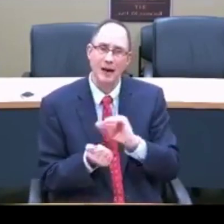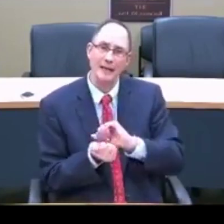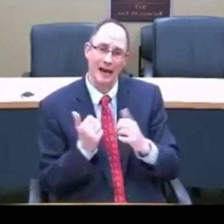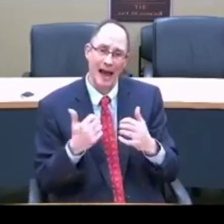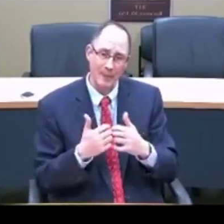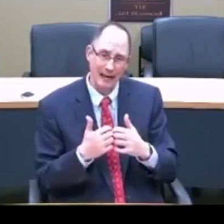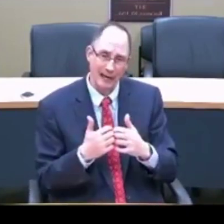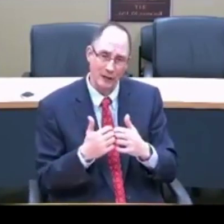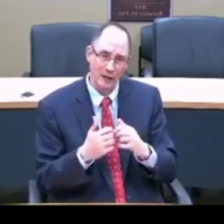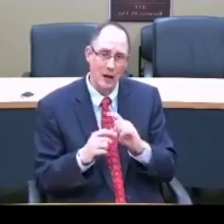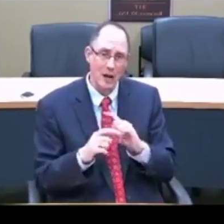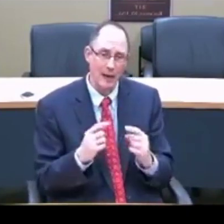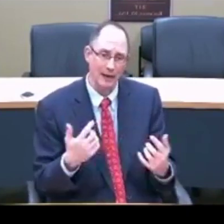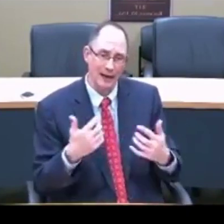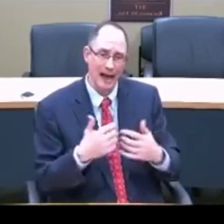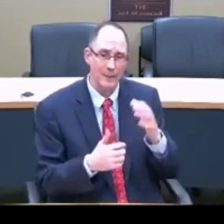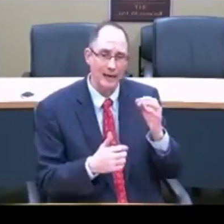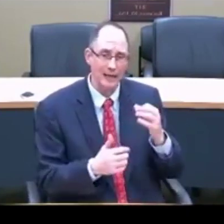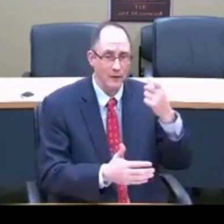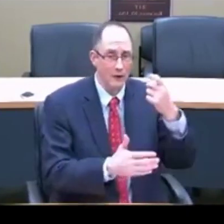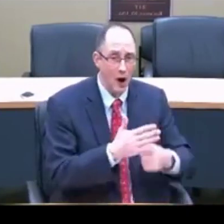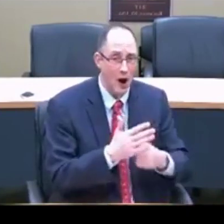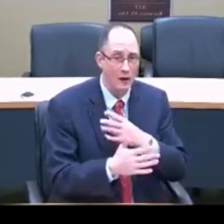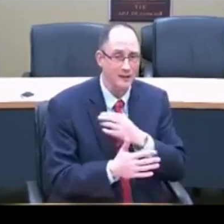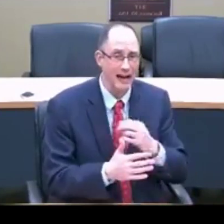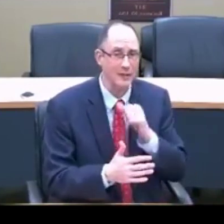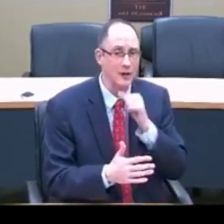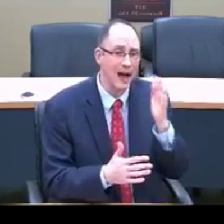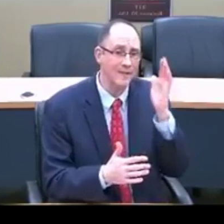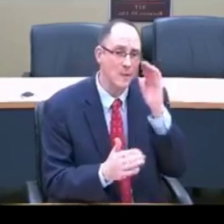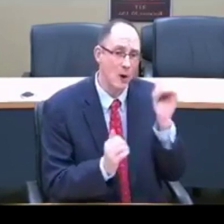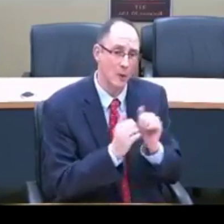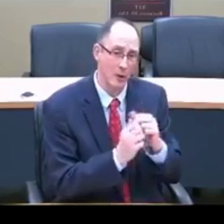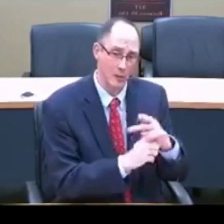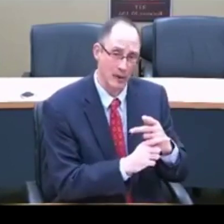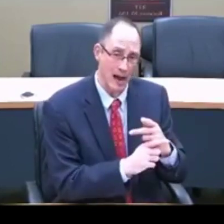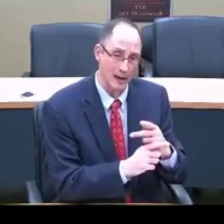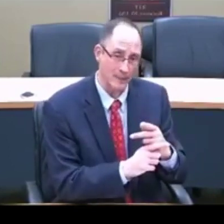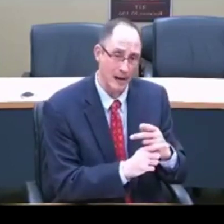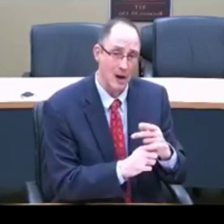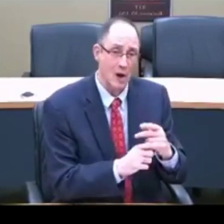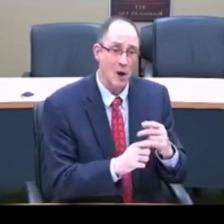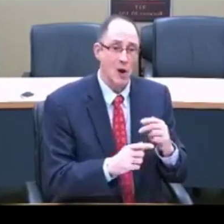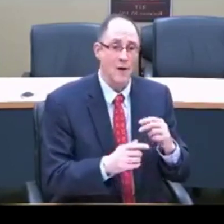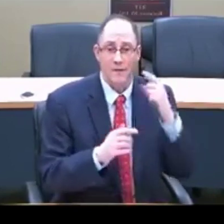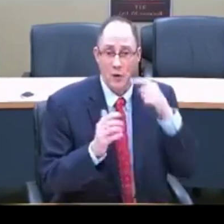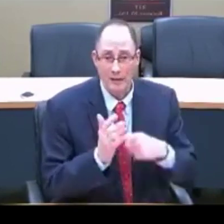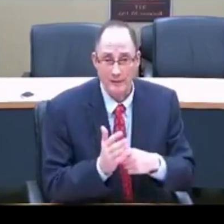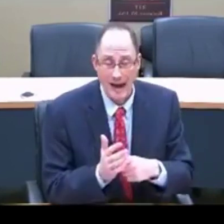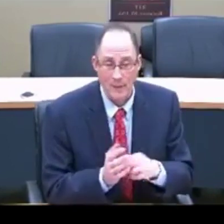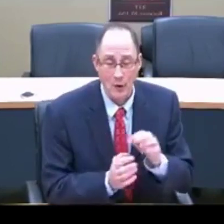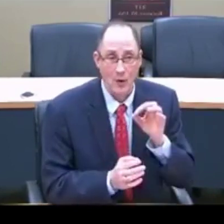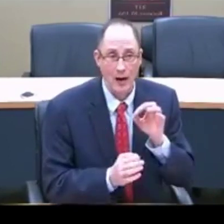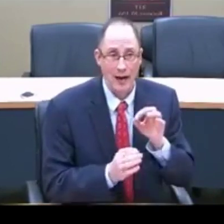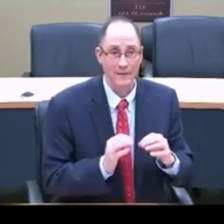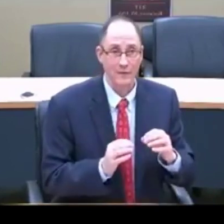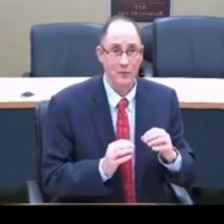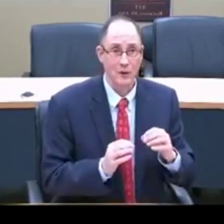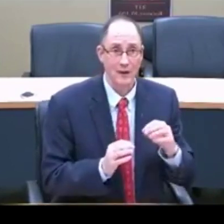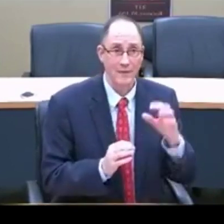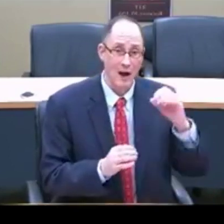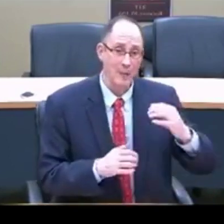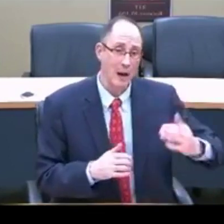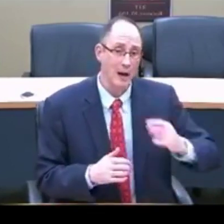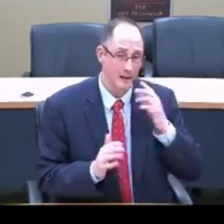well, it's a combination, but it's a combination of cost and they're not familiar with the product. For example, if you,